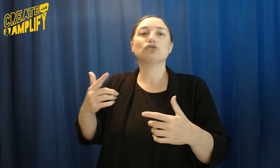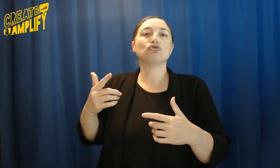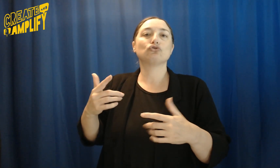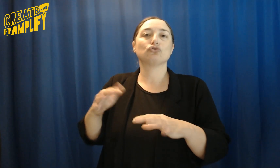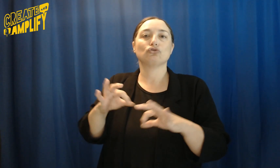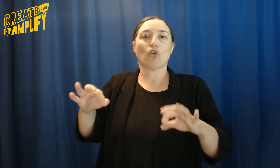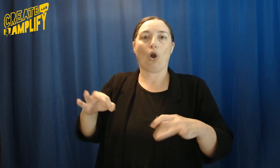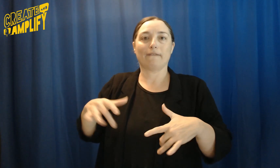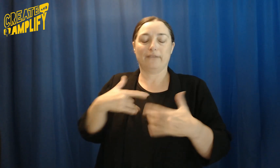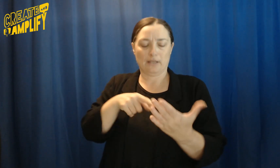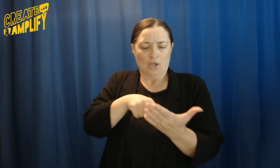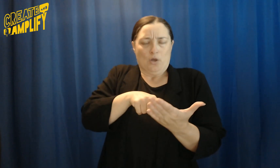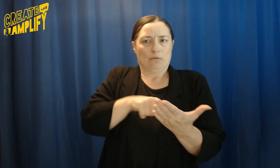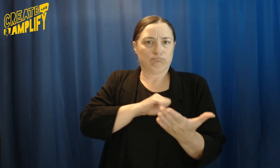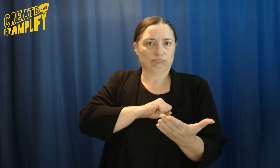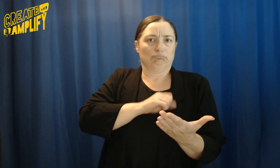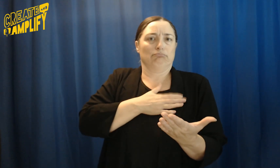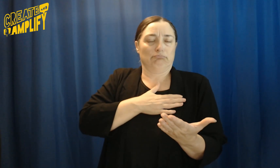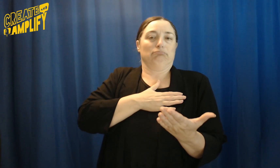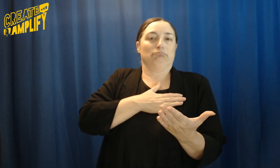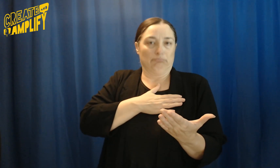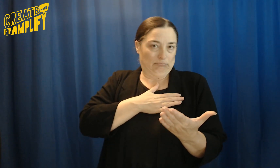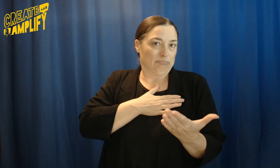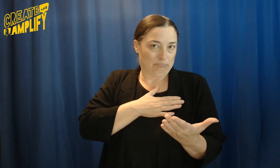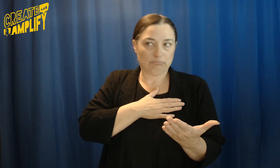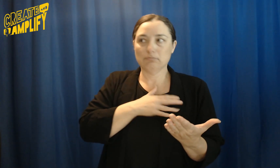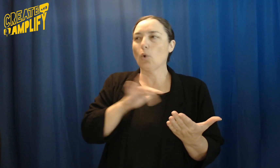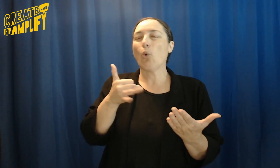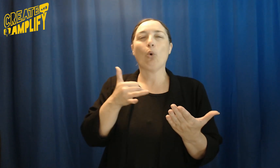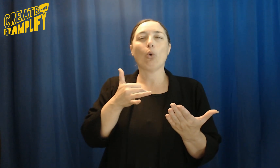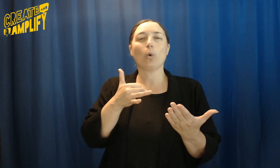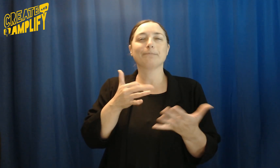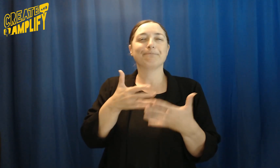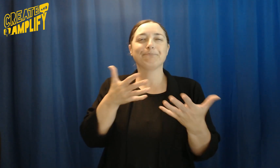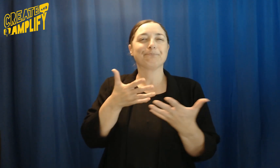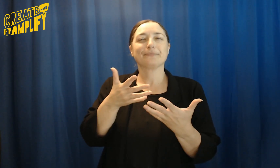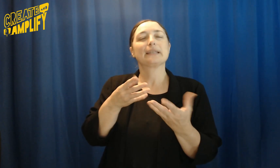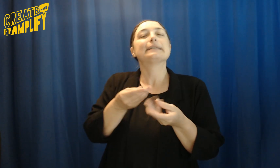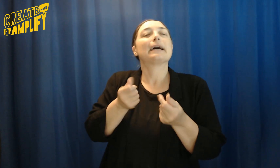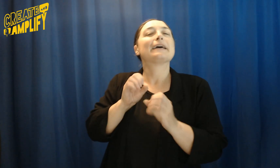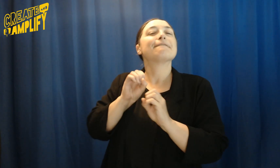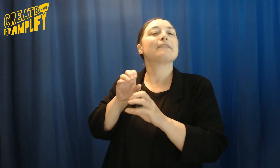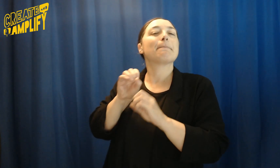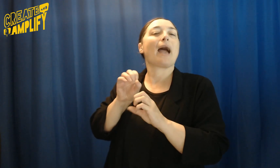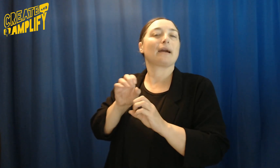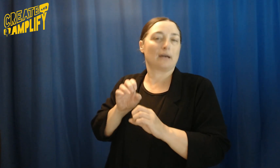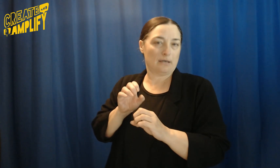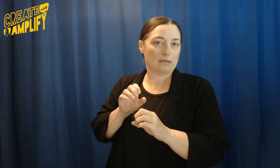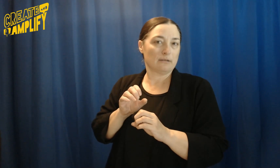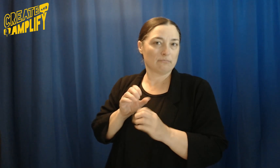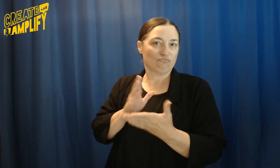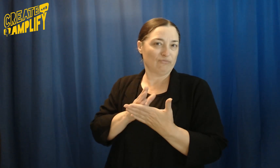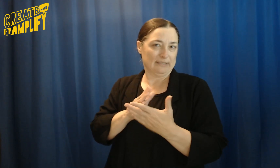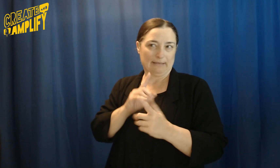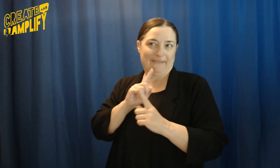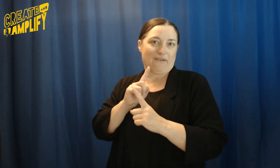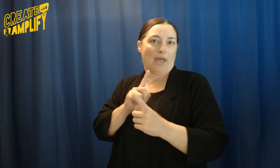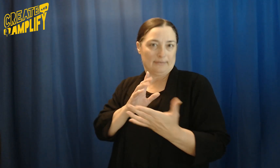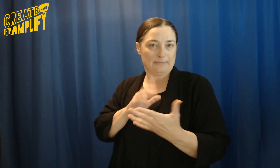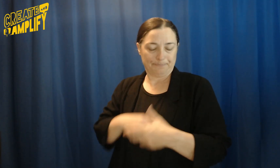offensive for members of your community, or if there's anything missing, or, you know, just to give key advice to that author. So I